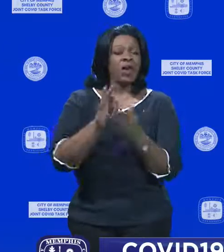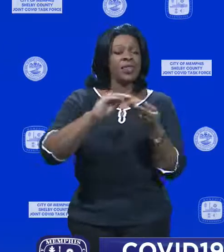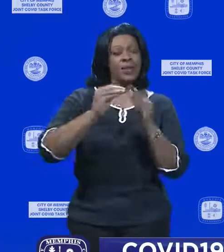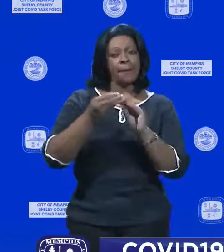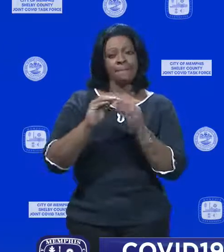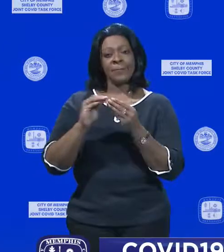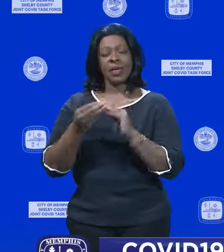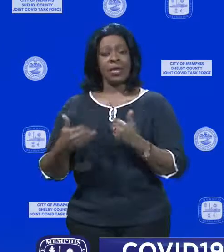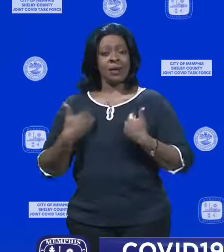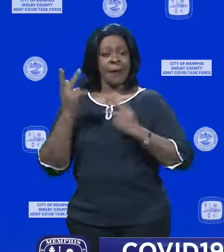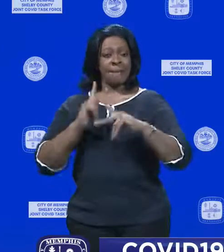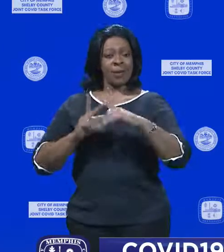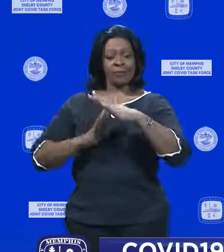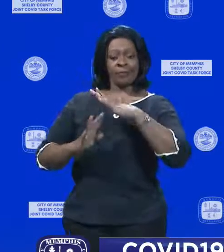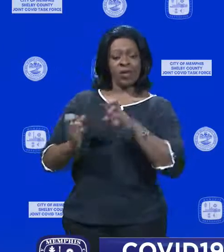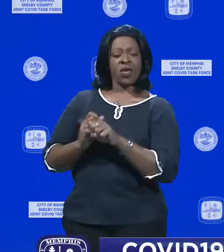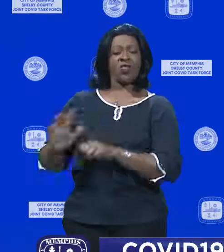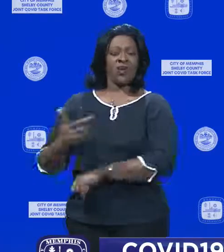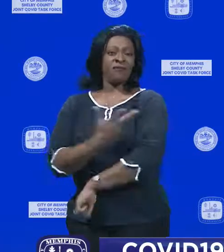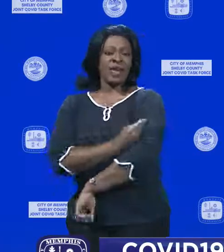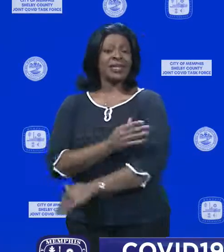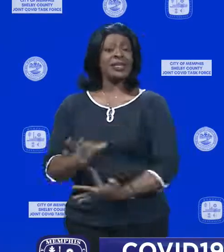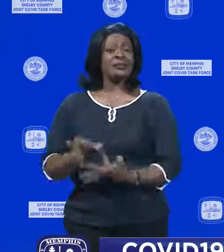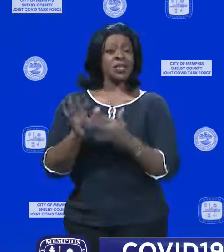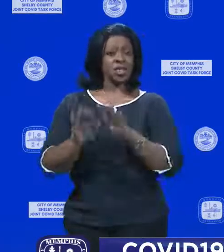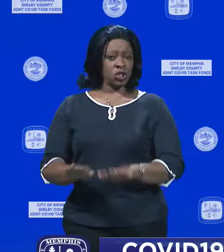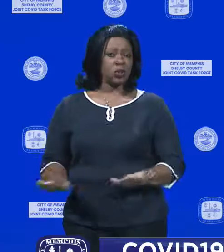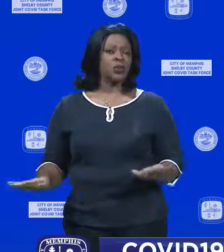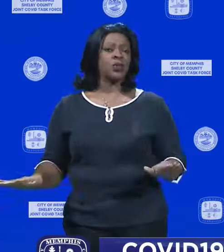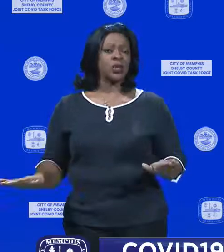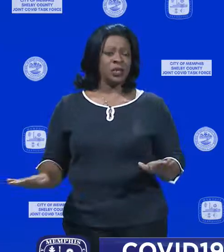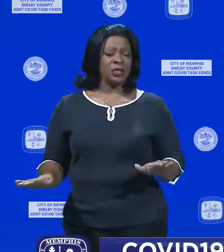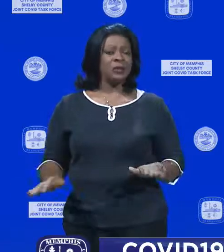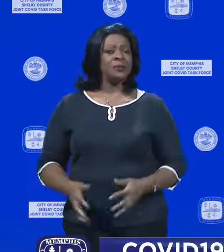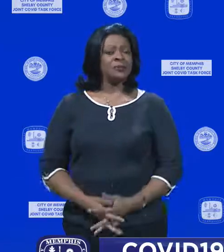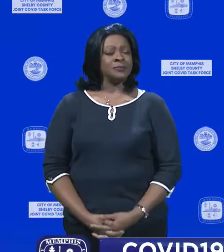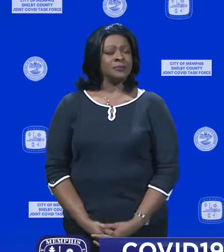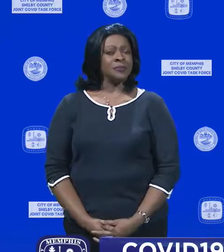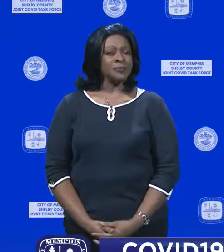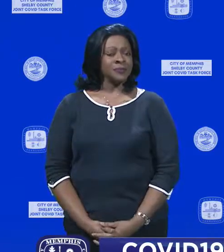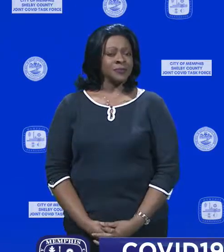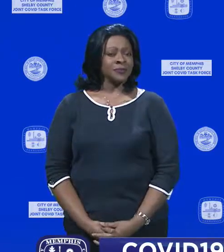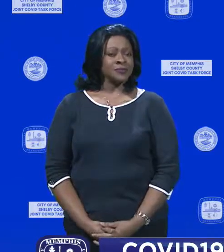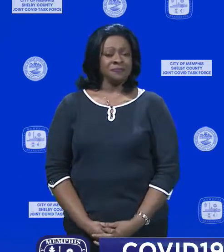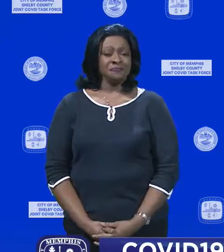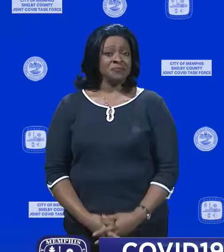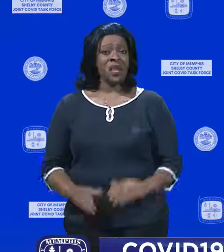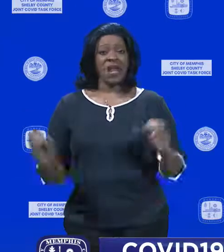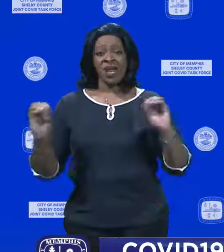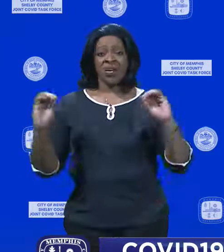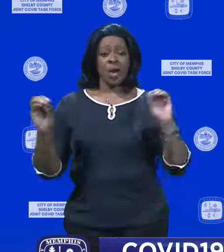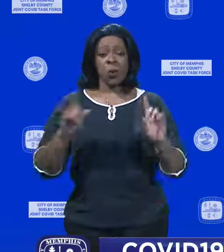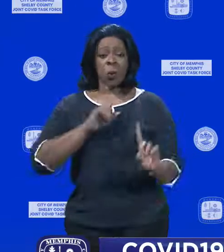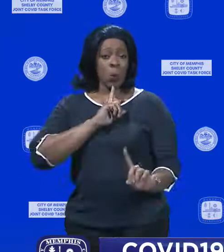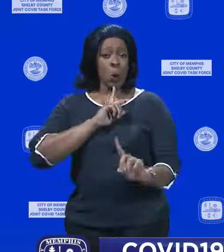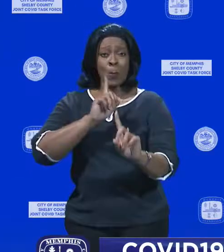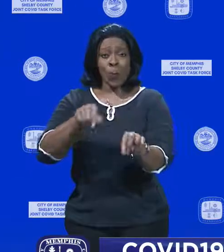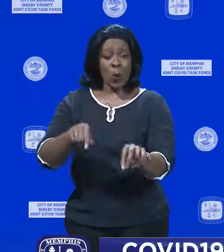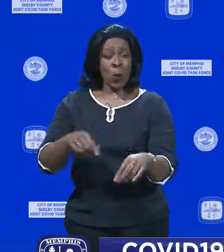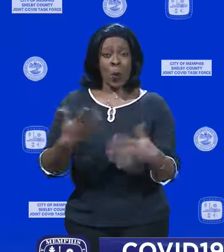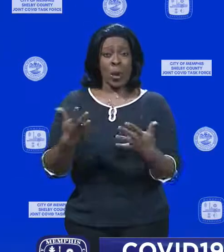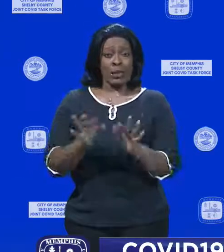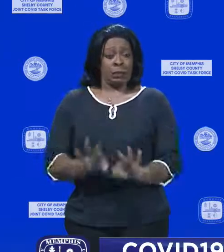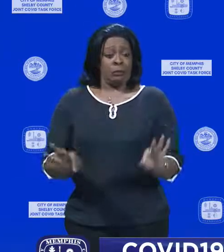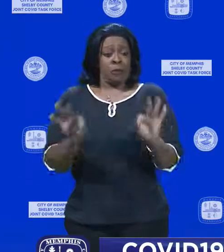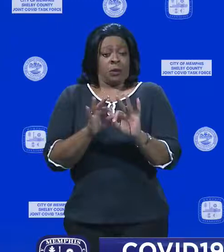of young people that are getting vaccinated, especially children. And so I don't have anything to report back that would be